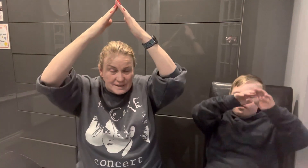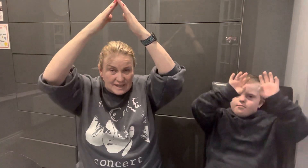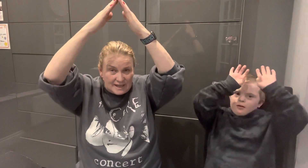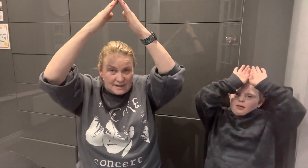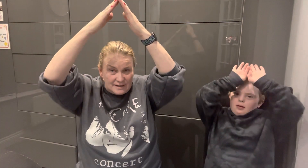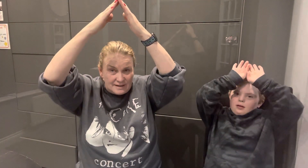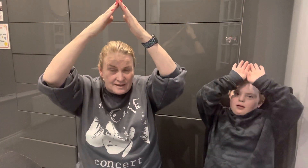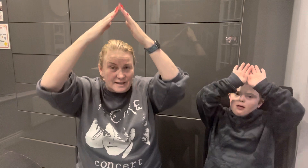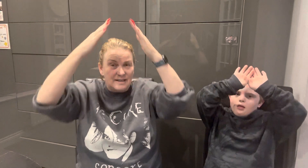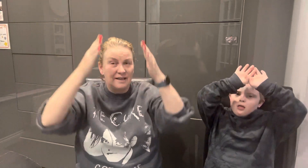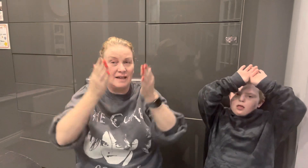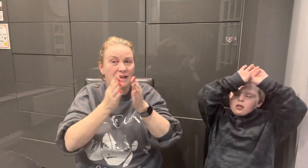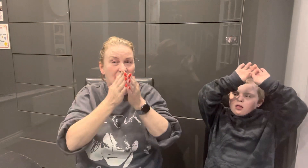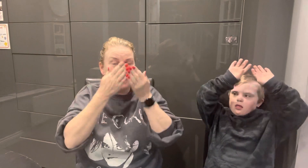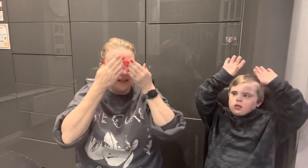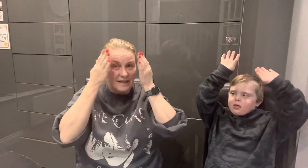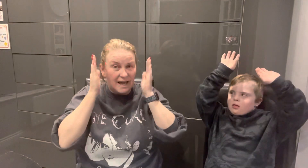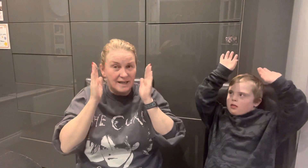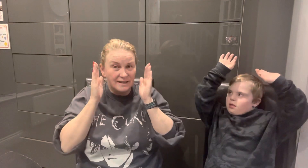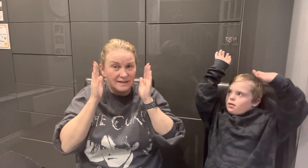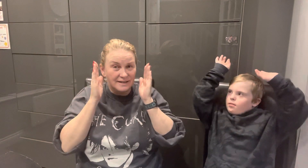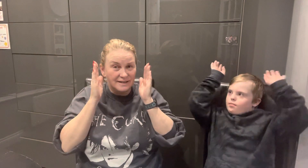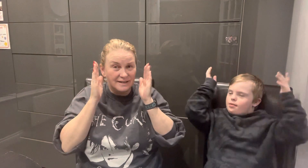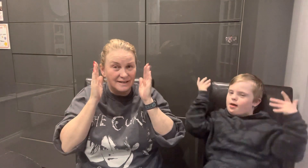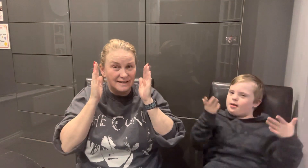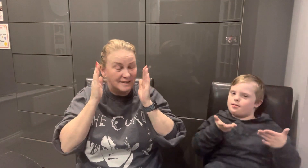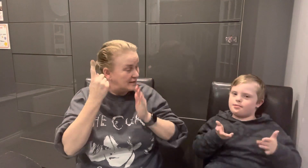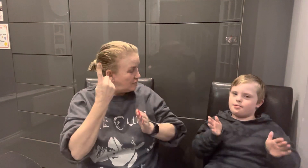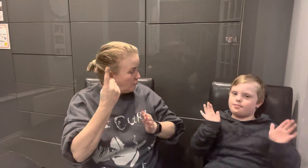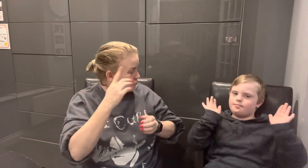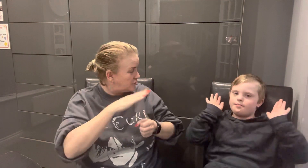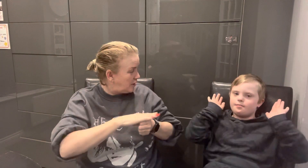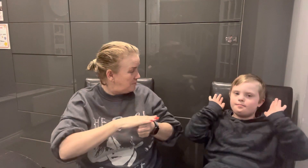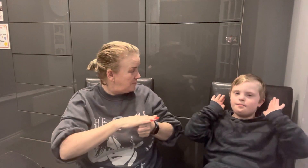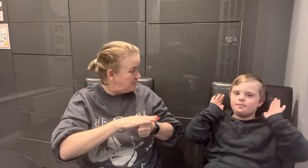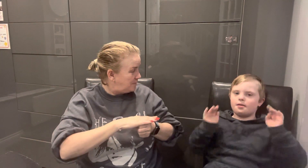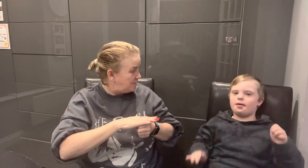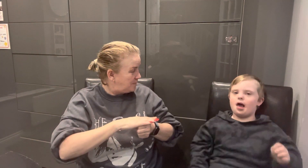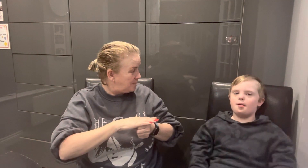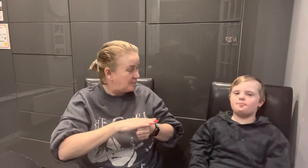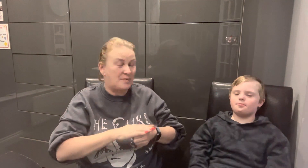Mountain Day. Day. One more time? Yeah.